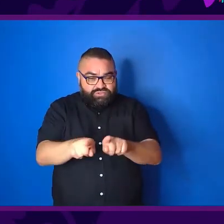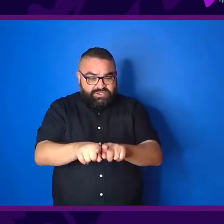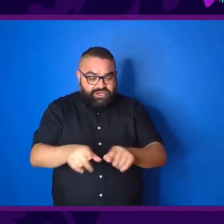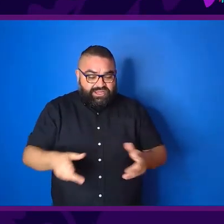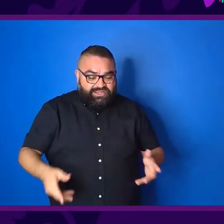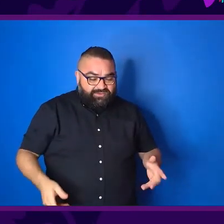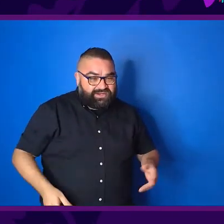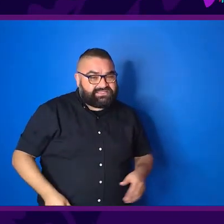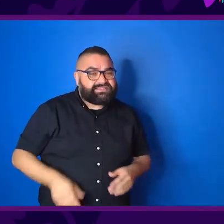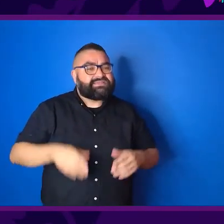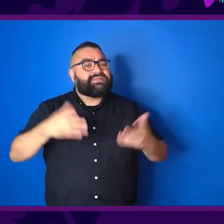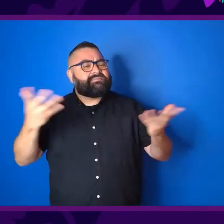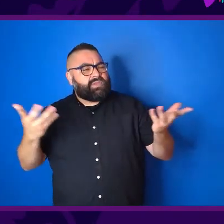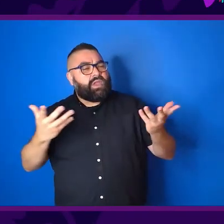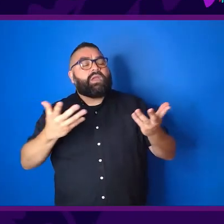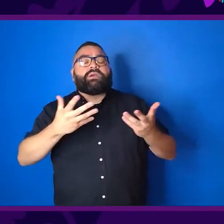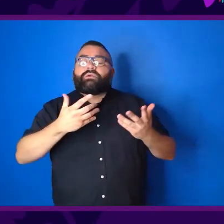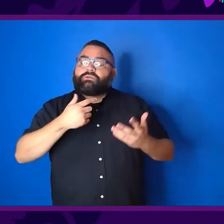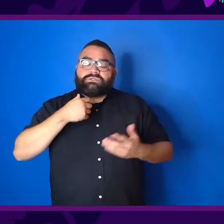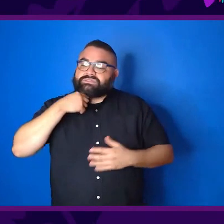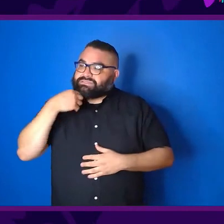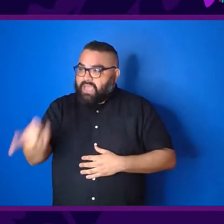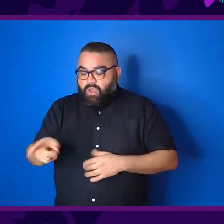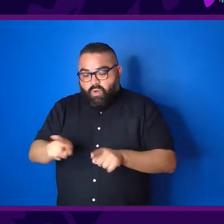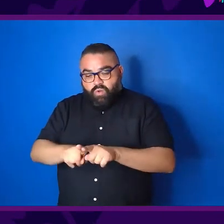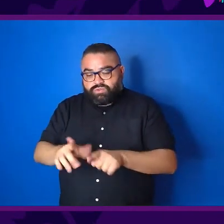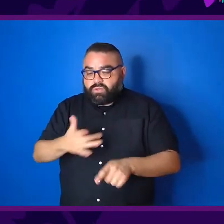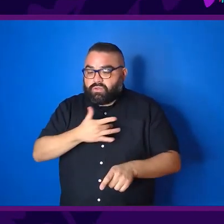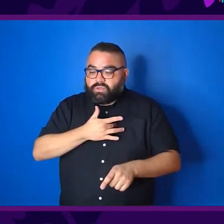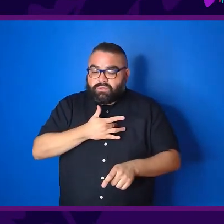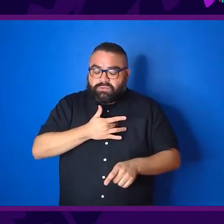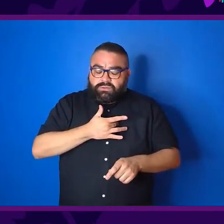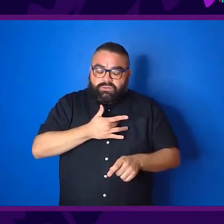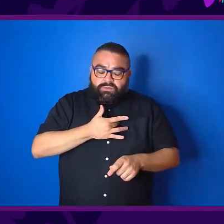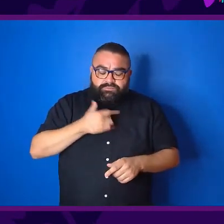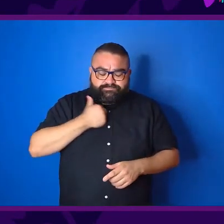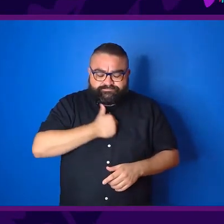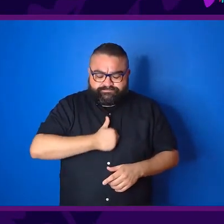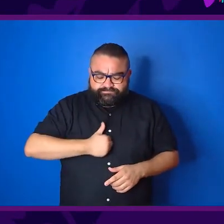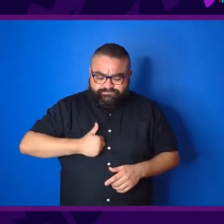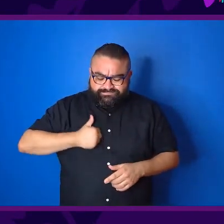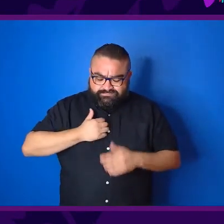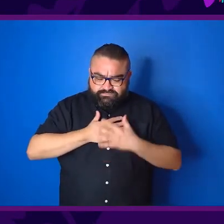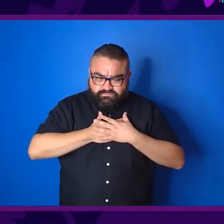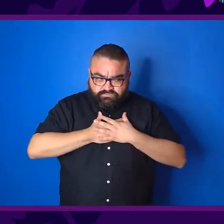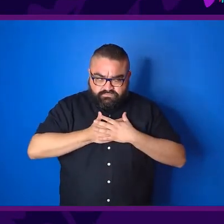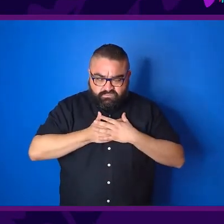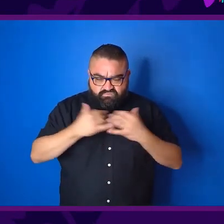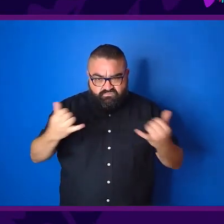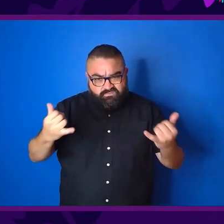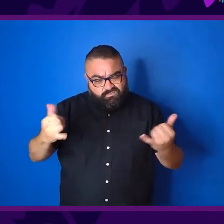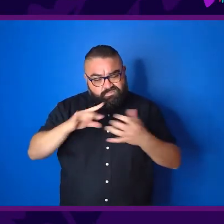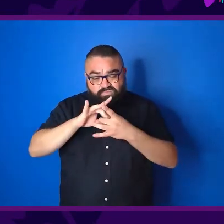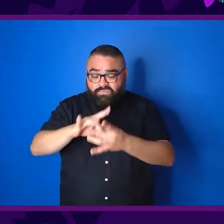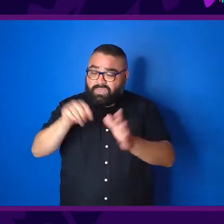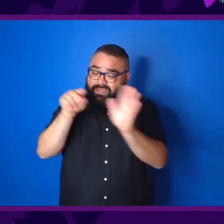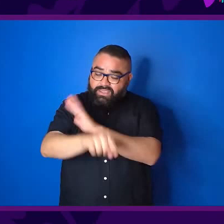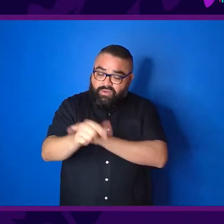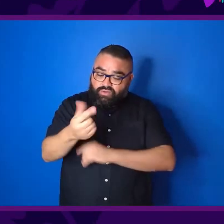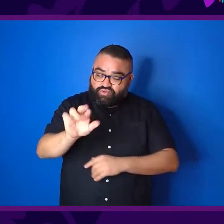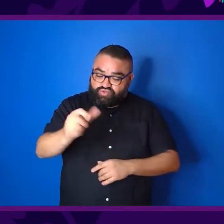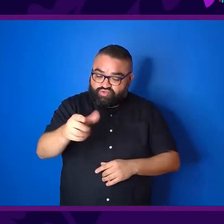my deep condolences for everybody right now around the killing of George Floyd, Ahmaud